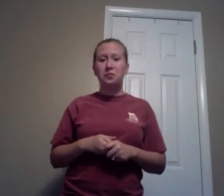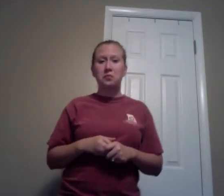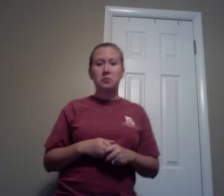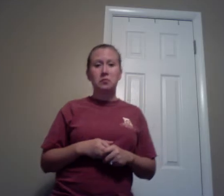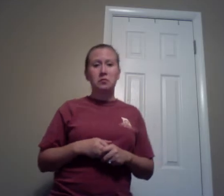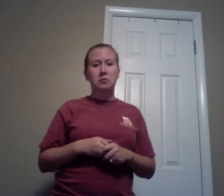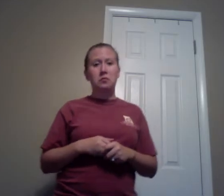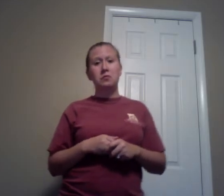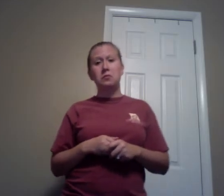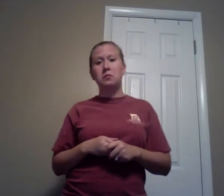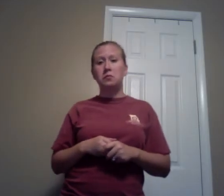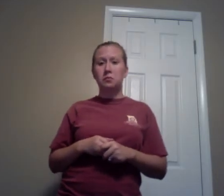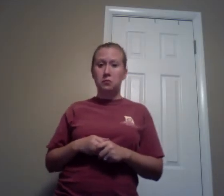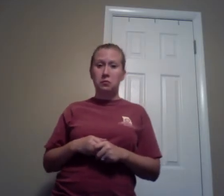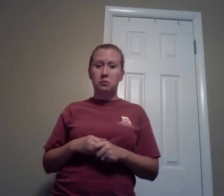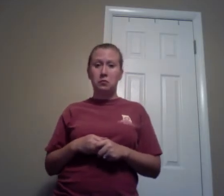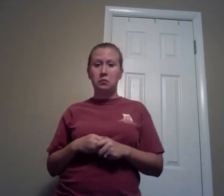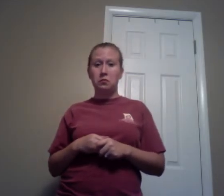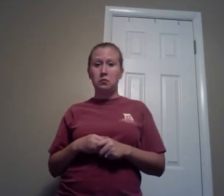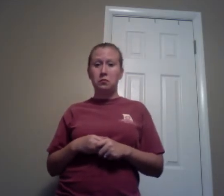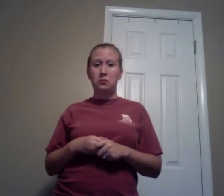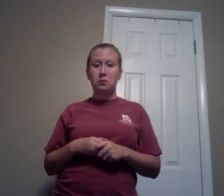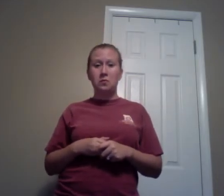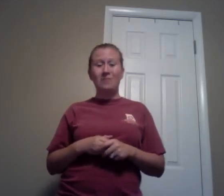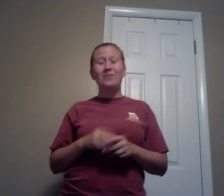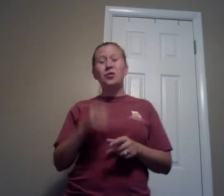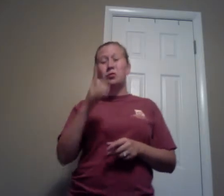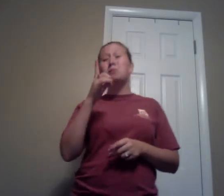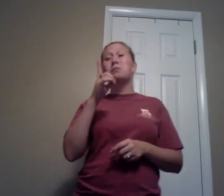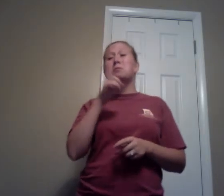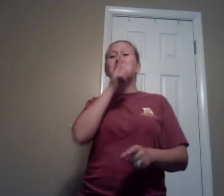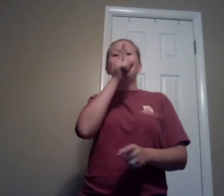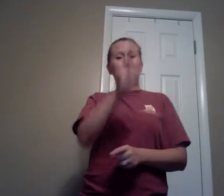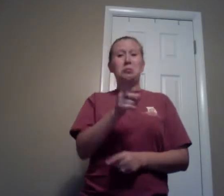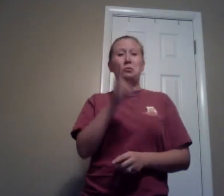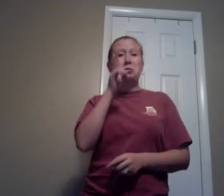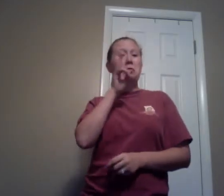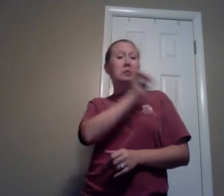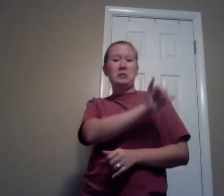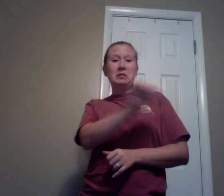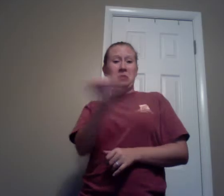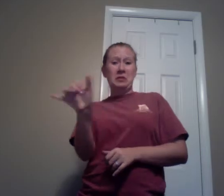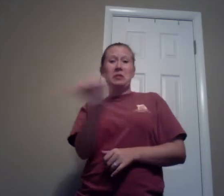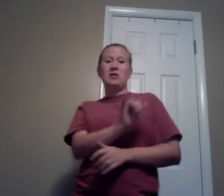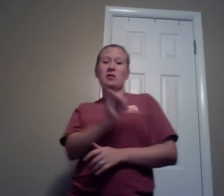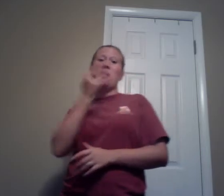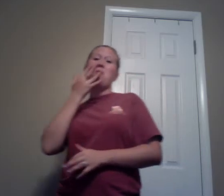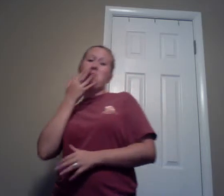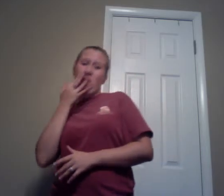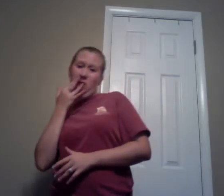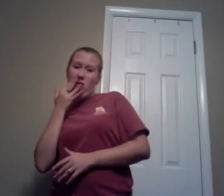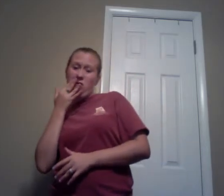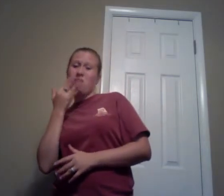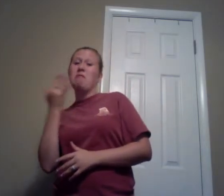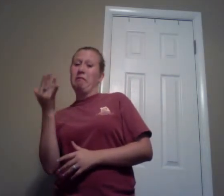pass when you go to the bathroom look like pretty much what you're drinking, or slightly yellow tinged. Not brown,